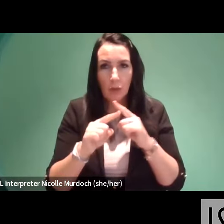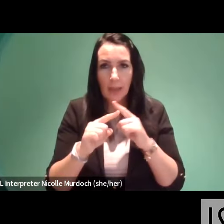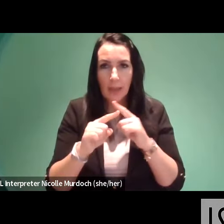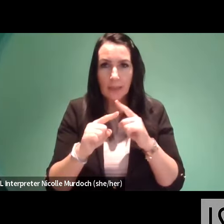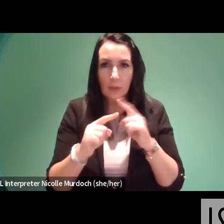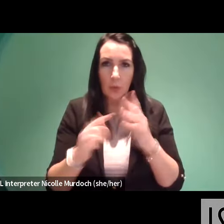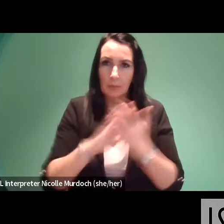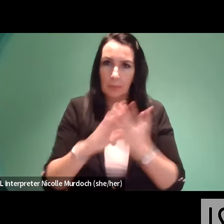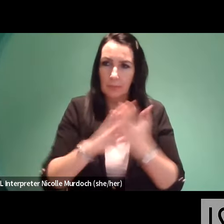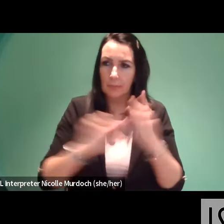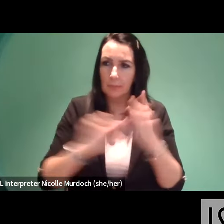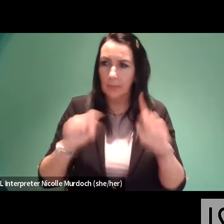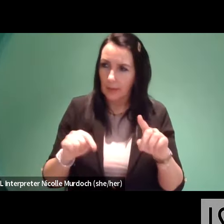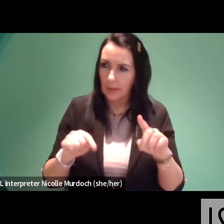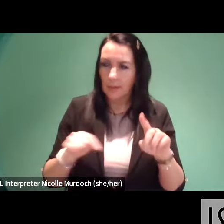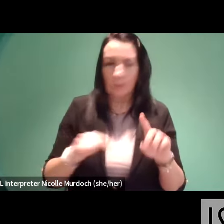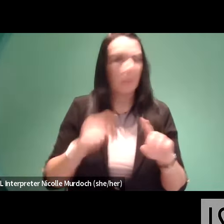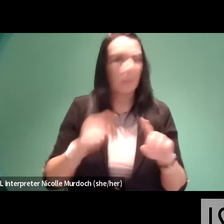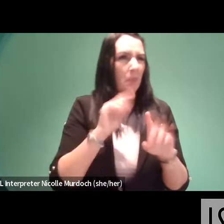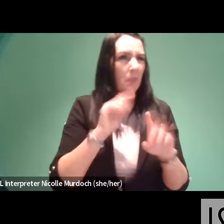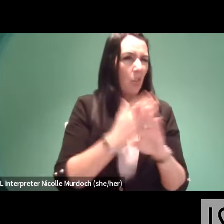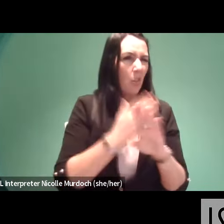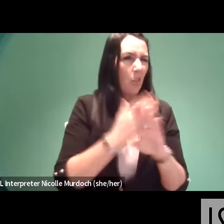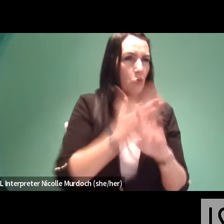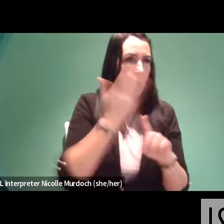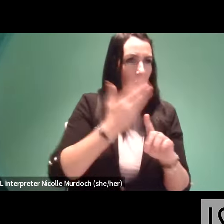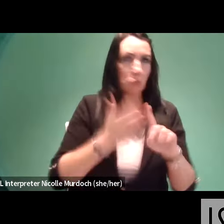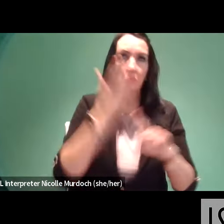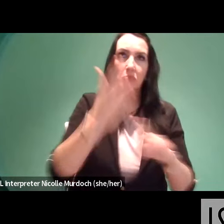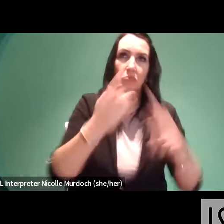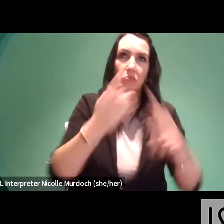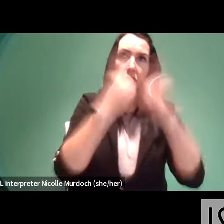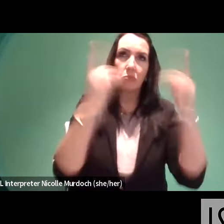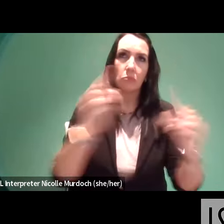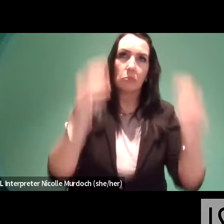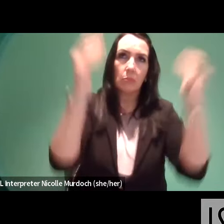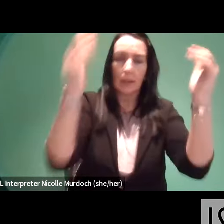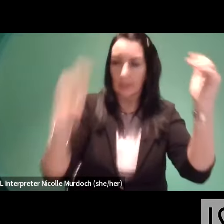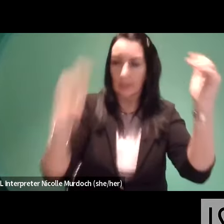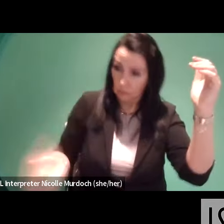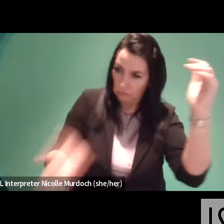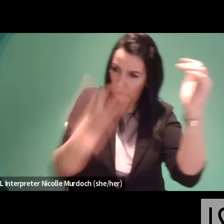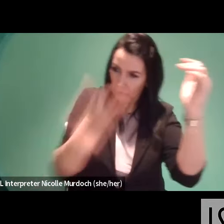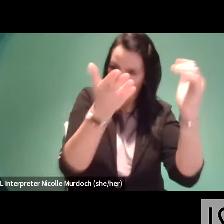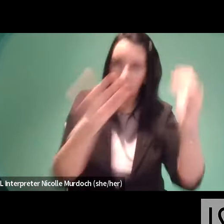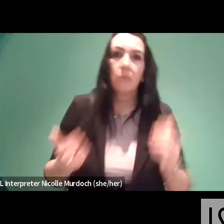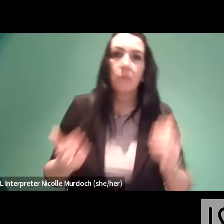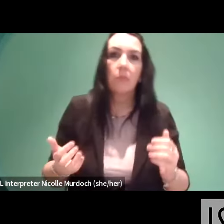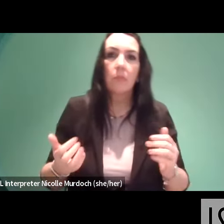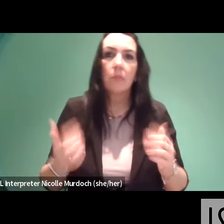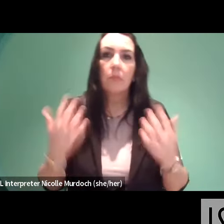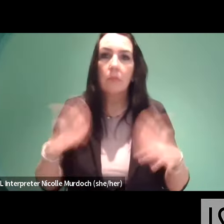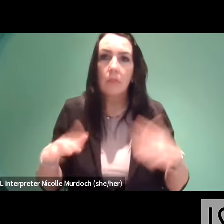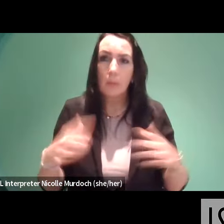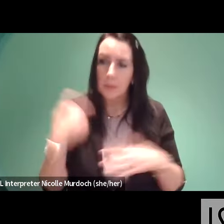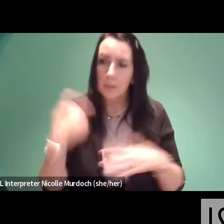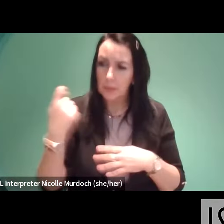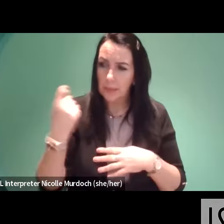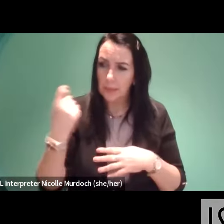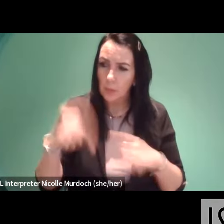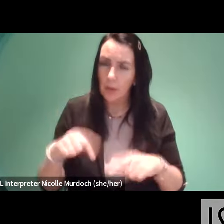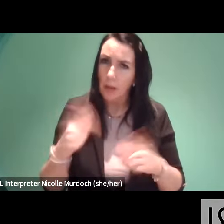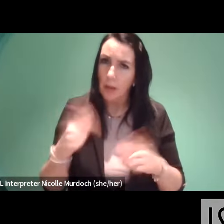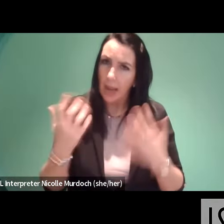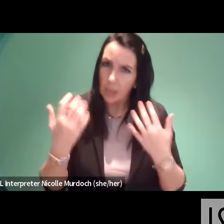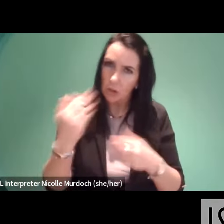school that private school kids would take for granted. And they're a remarkable sort of success story. I'd encourage you all to